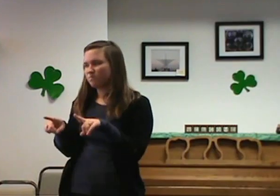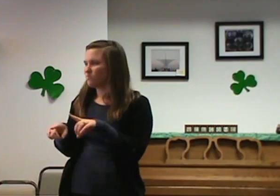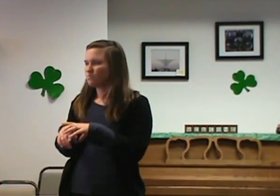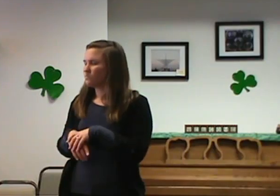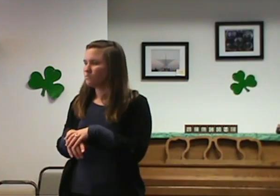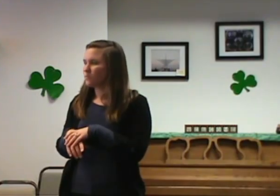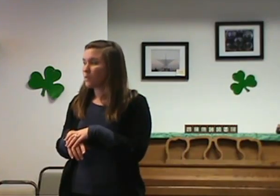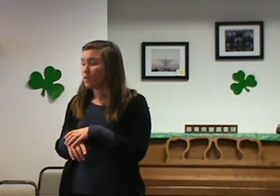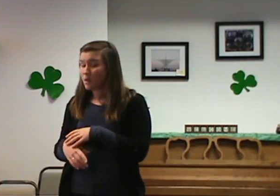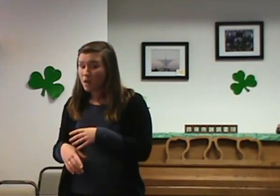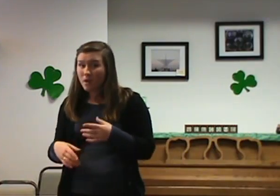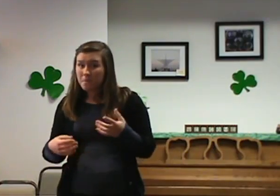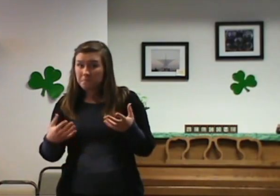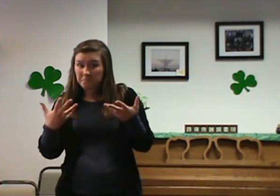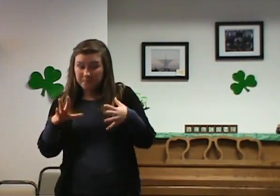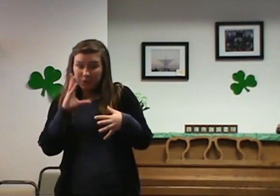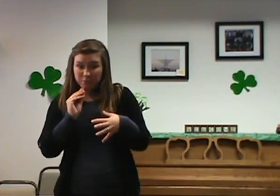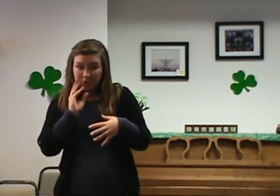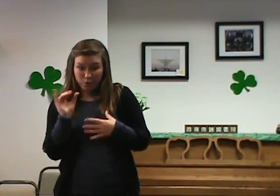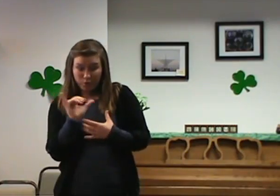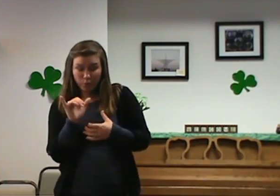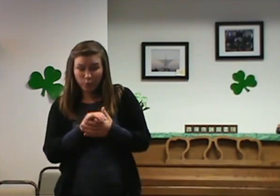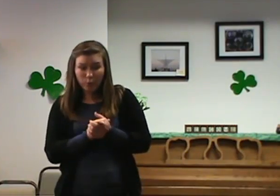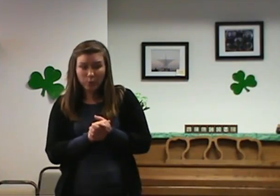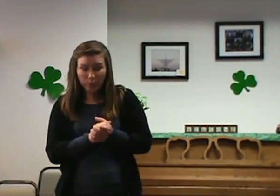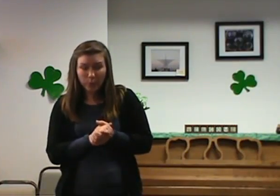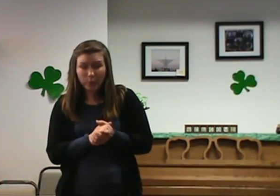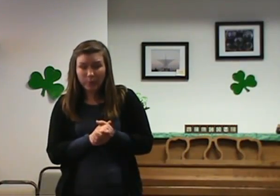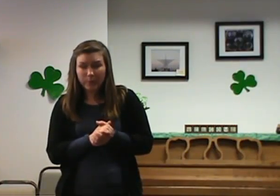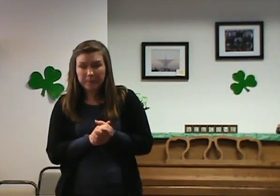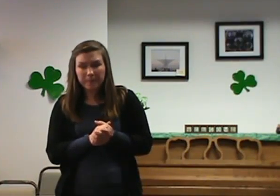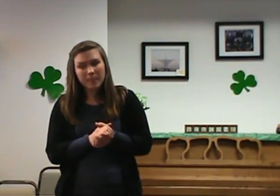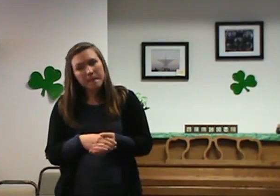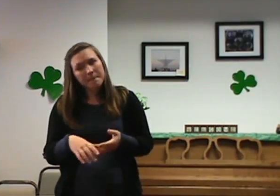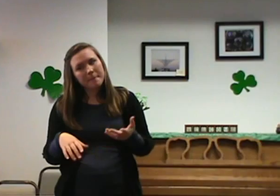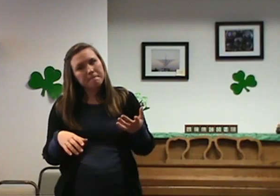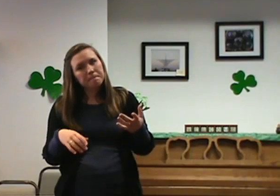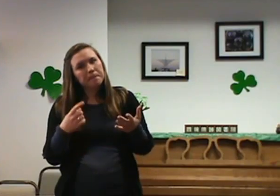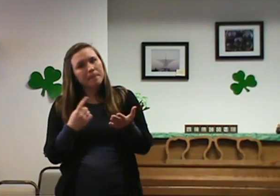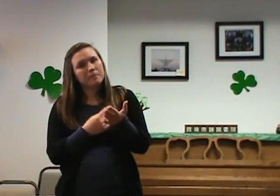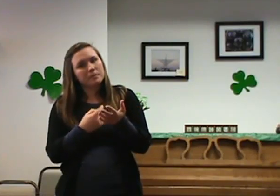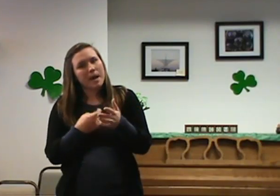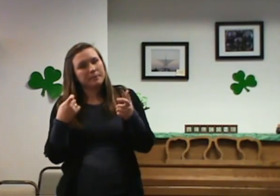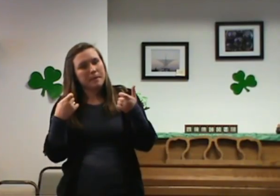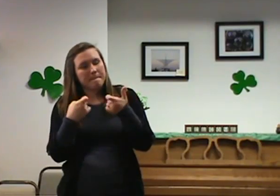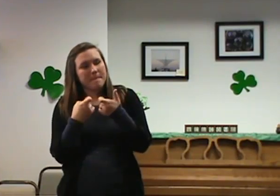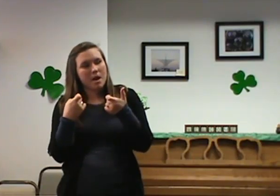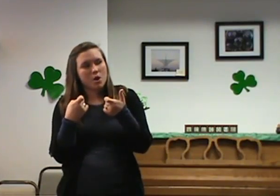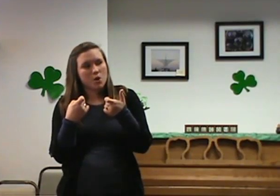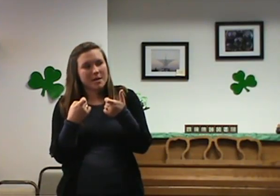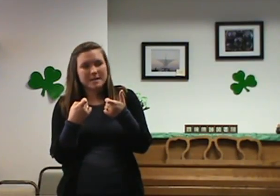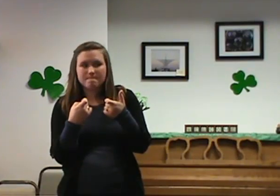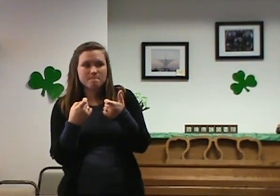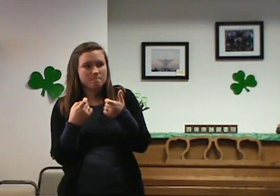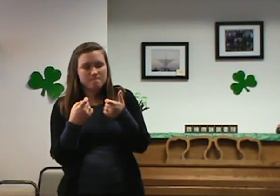the kind of battery that I thought I could put into it. that's how I connected up